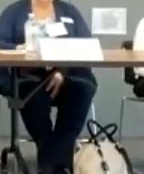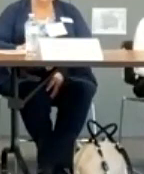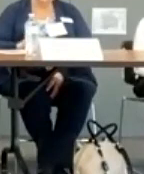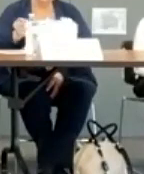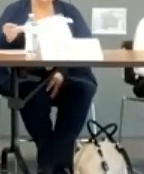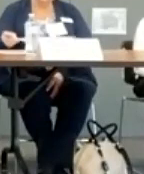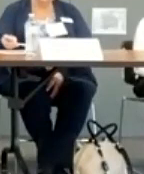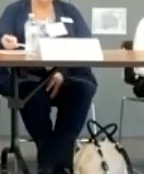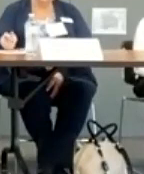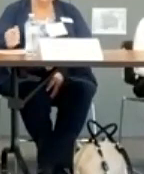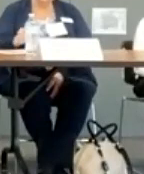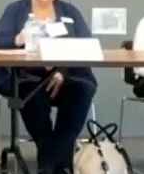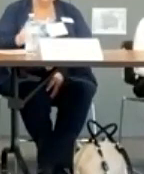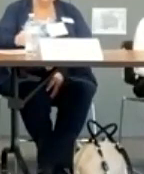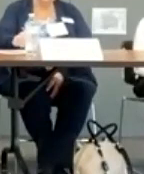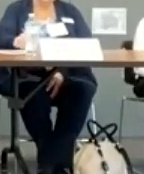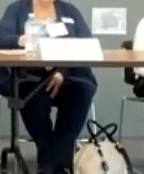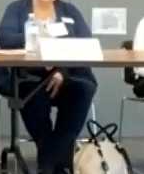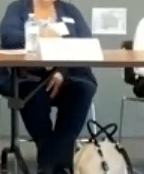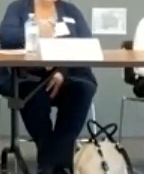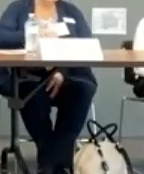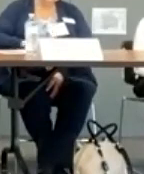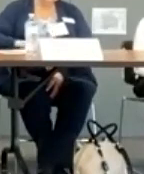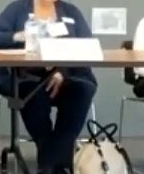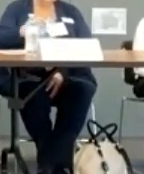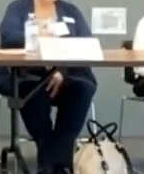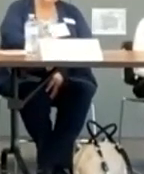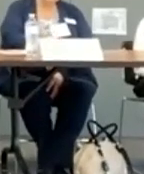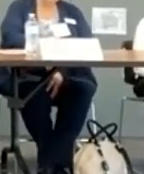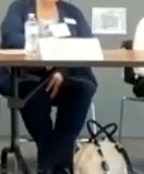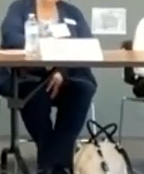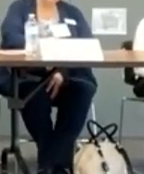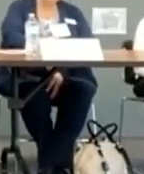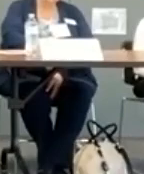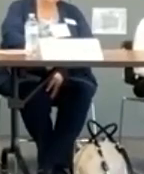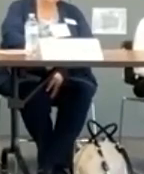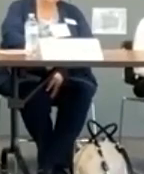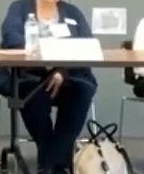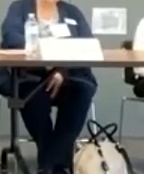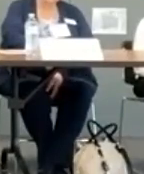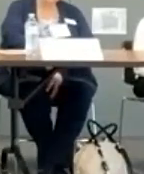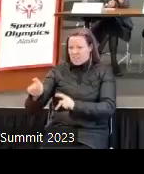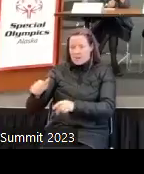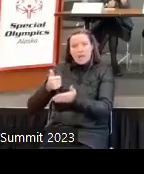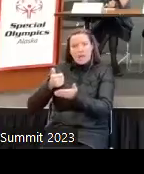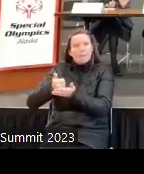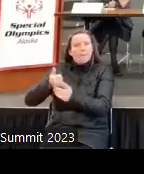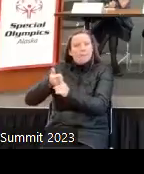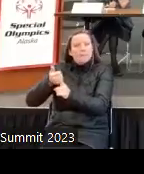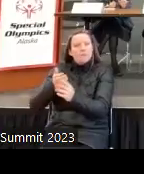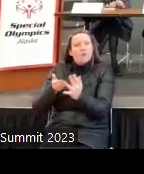to be thoughtful in the money that I have and making sure it benefits those that are willing to help themselves through